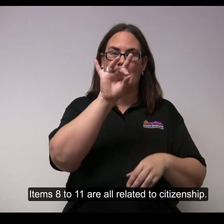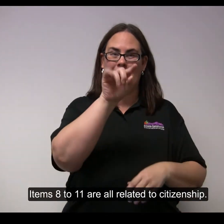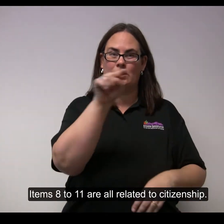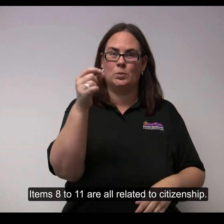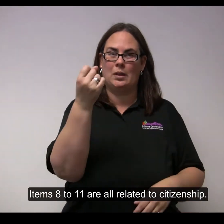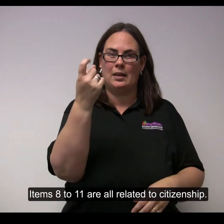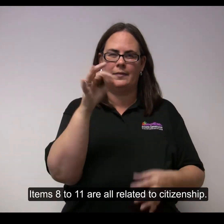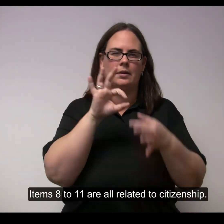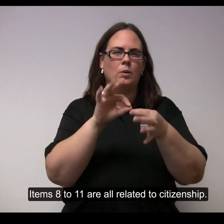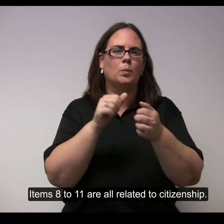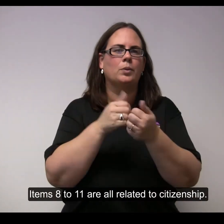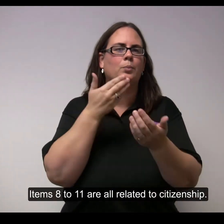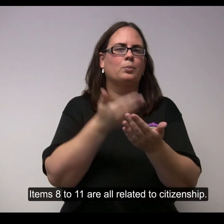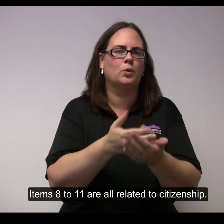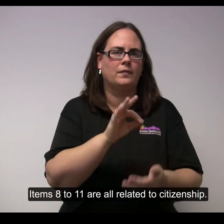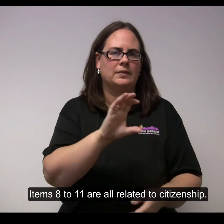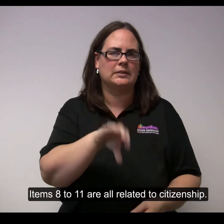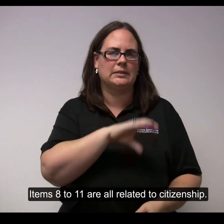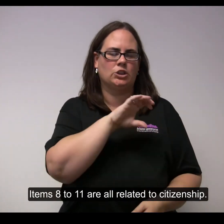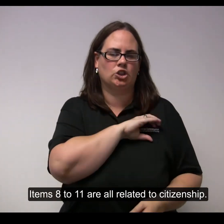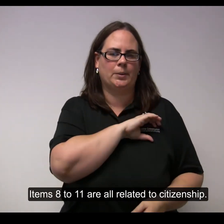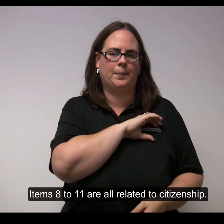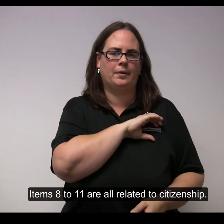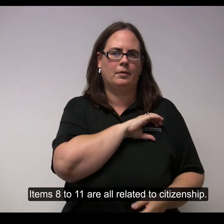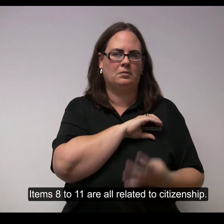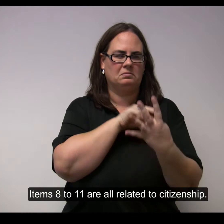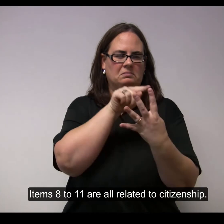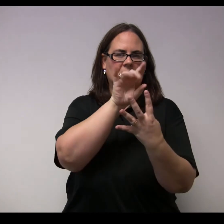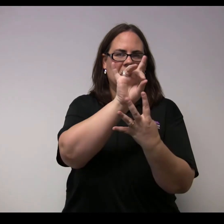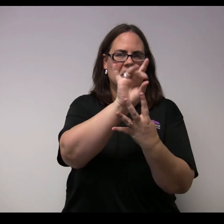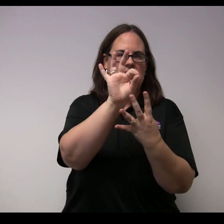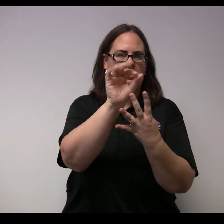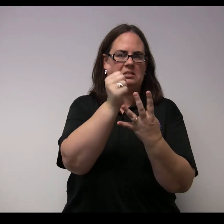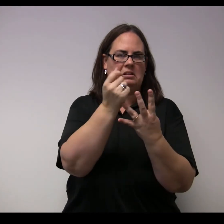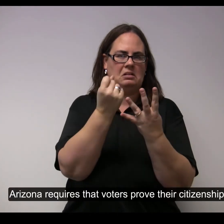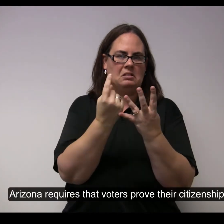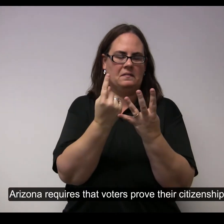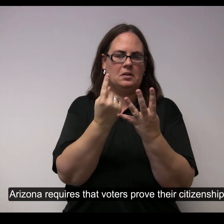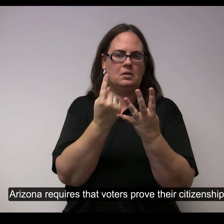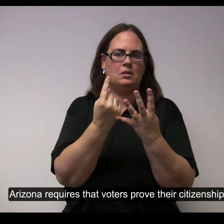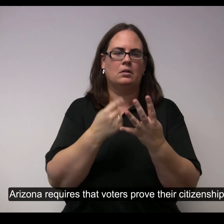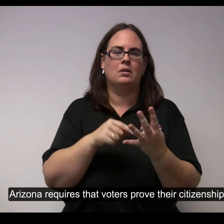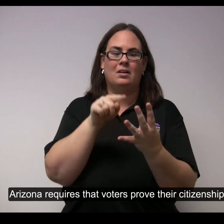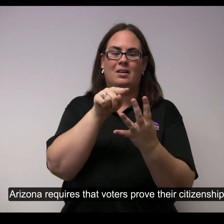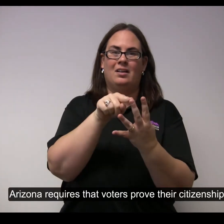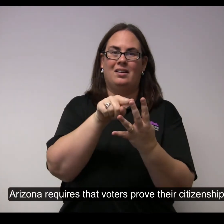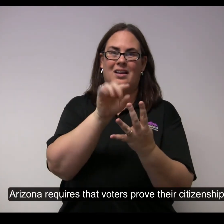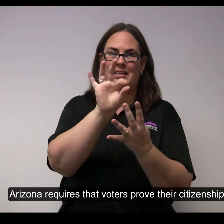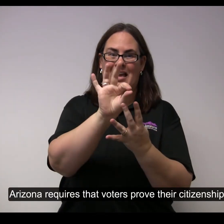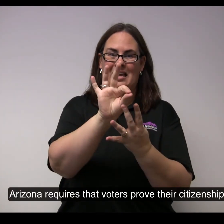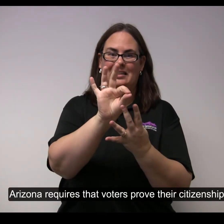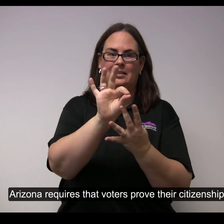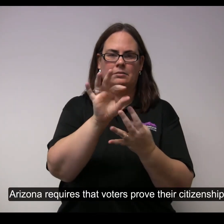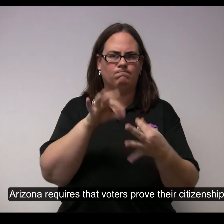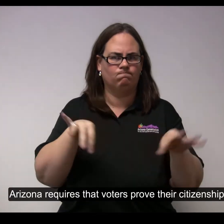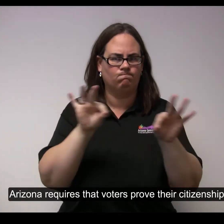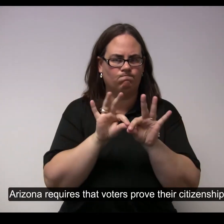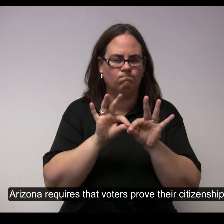Items 8 to 11 are all related to citizenship. Arizona requires that voters prove their